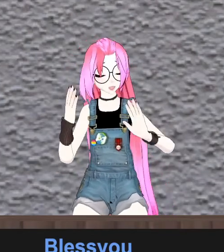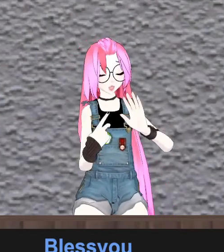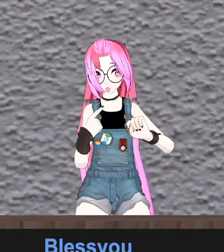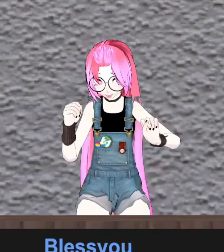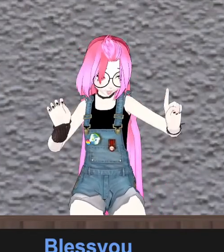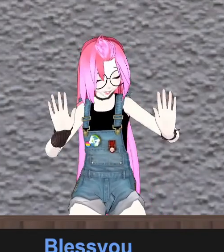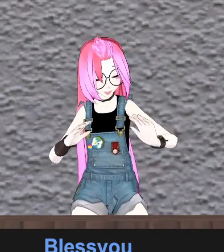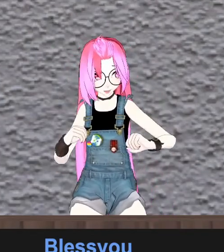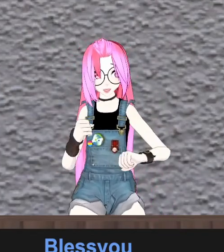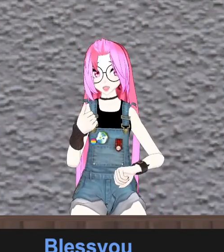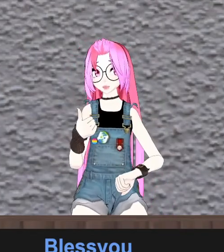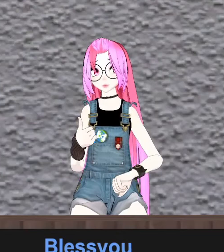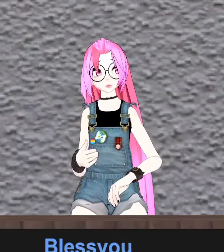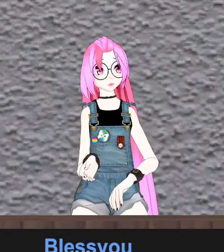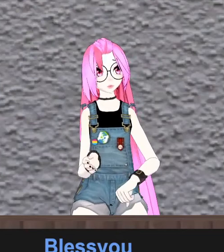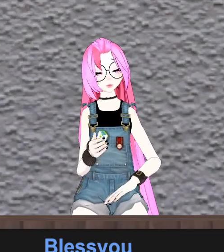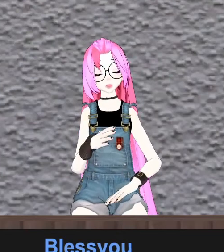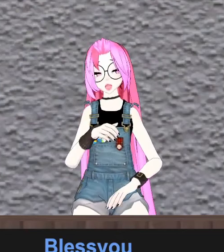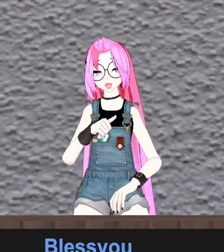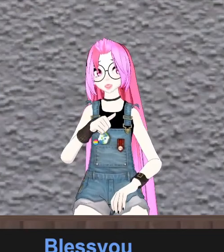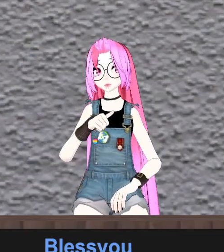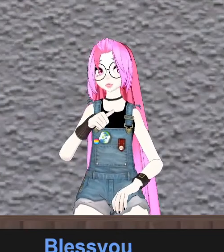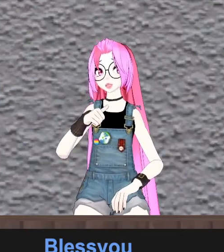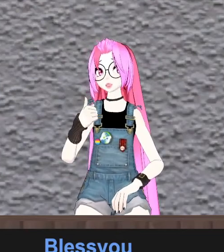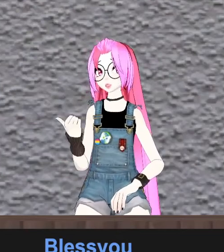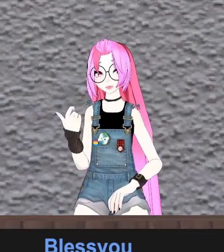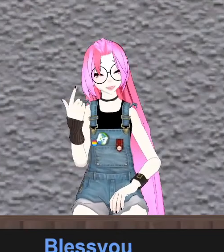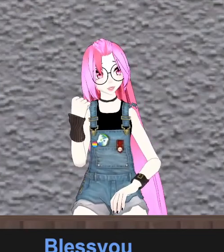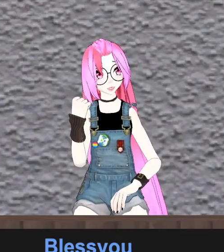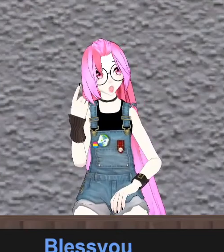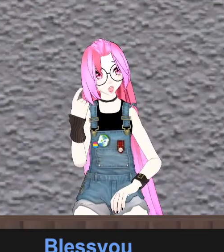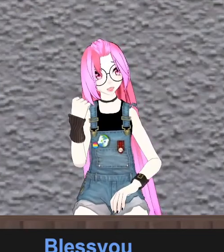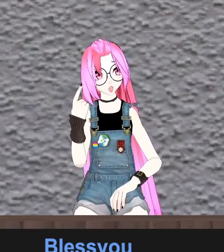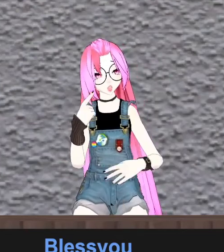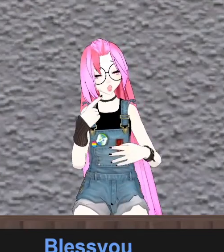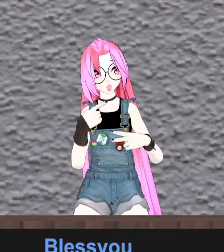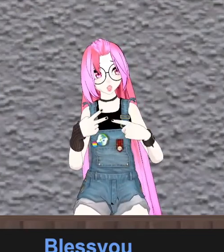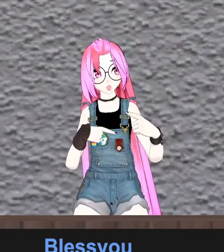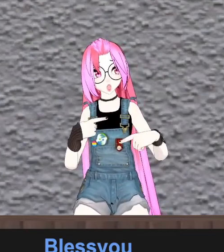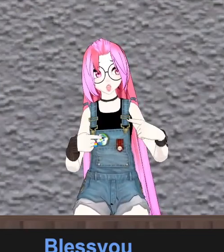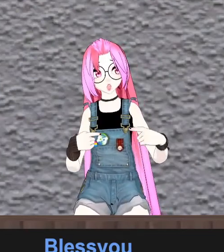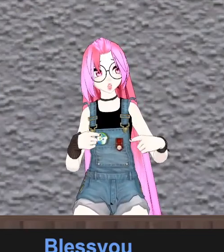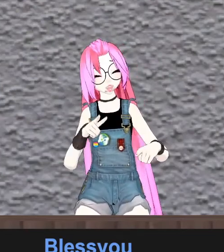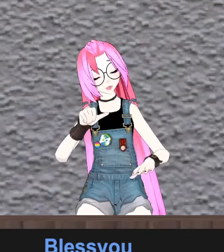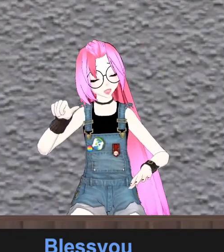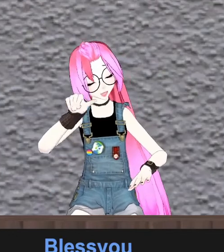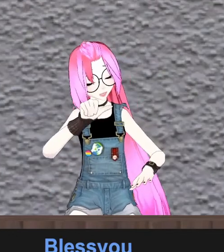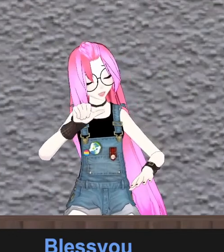1 year, I'm going to accept that, and that's fine. Some other questions I get about sign names pretty often is, are they the